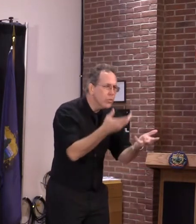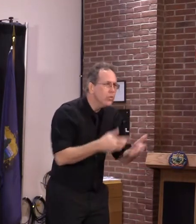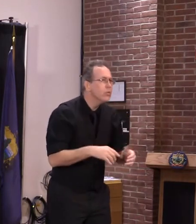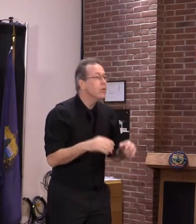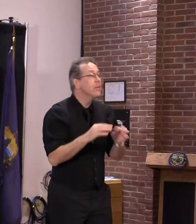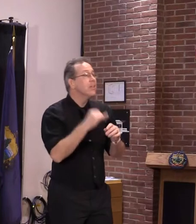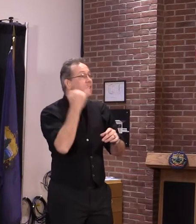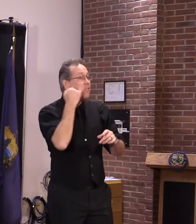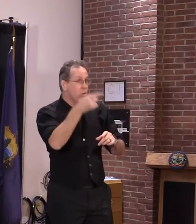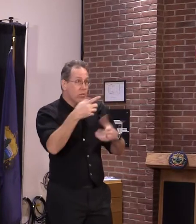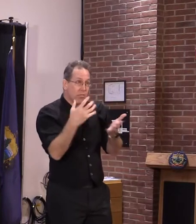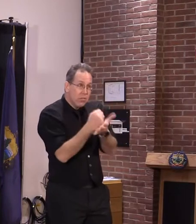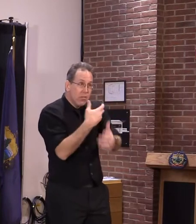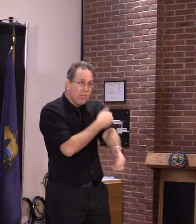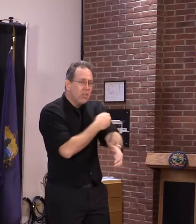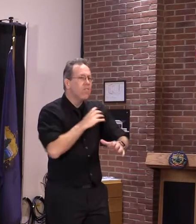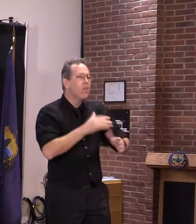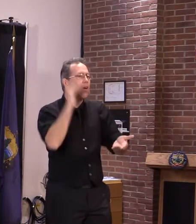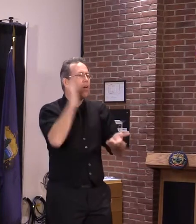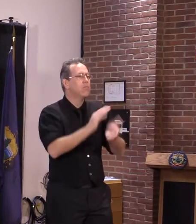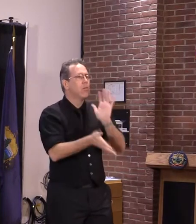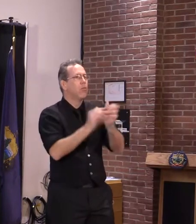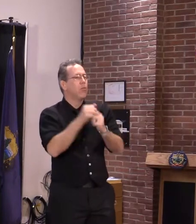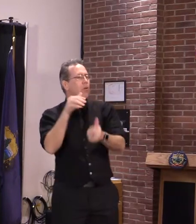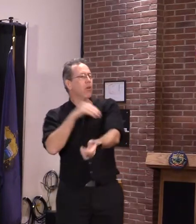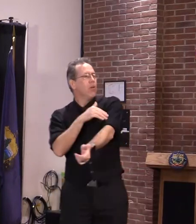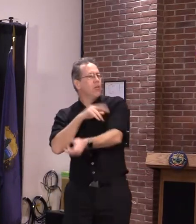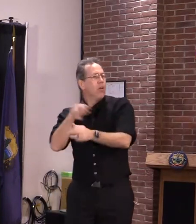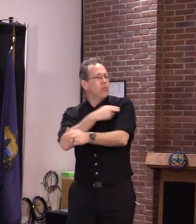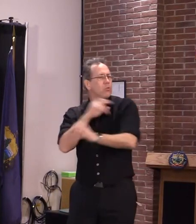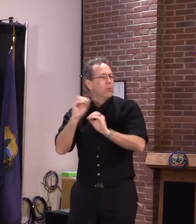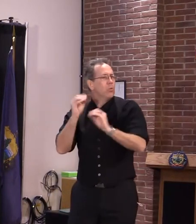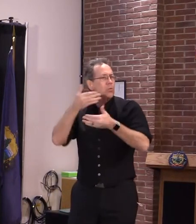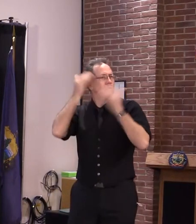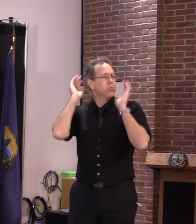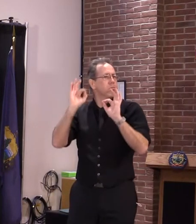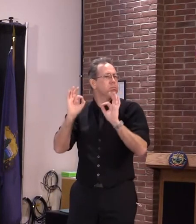the vaccines are here to protect us all from.